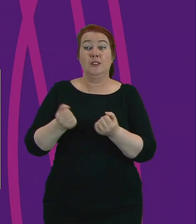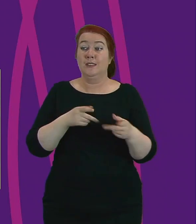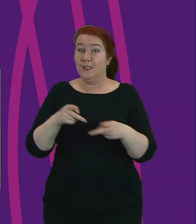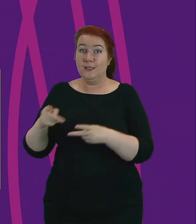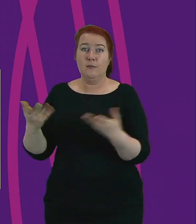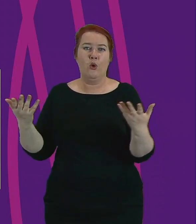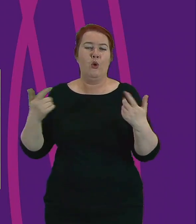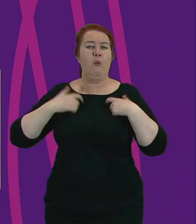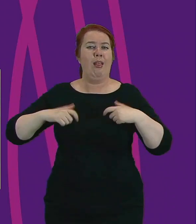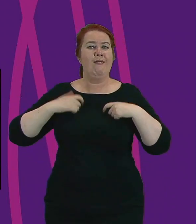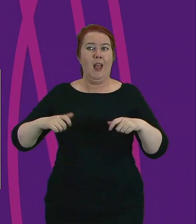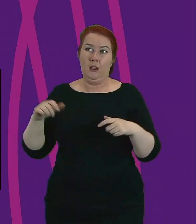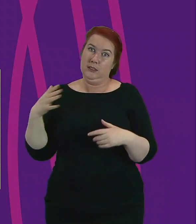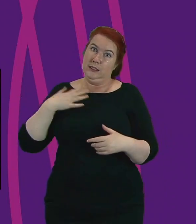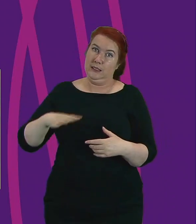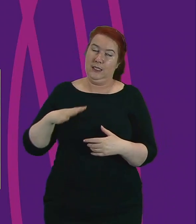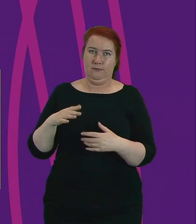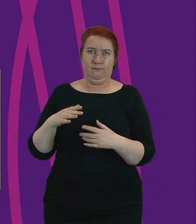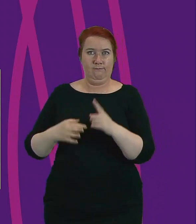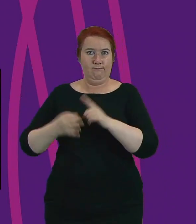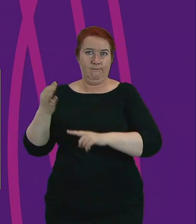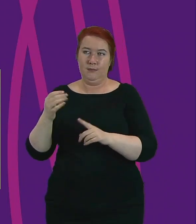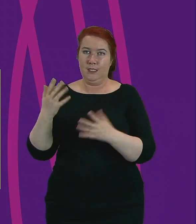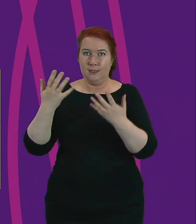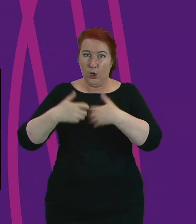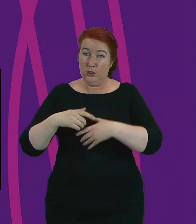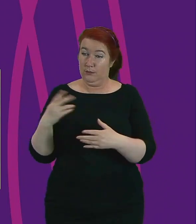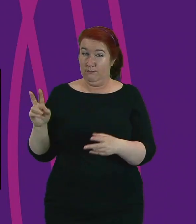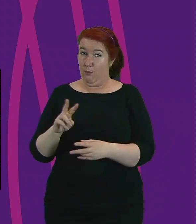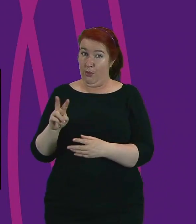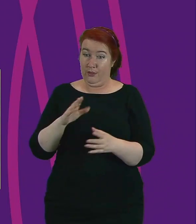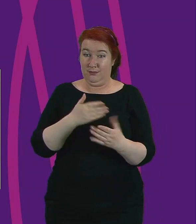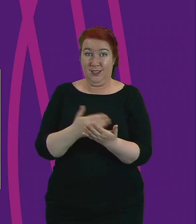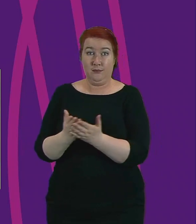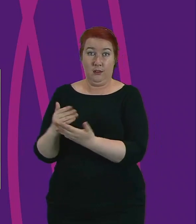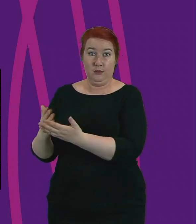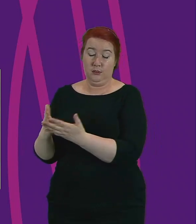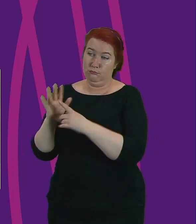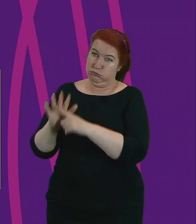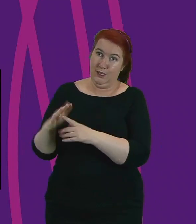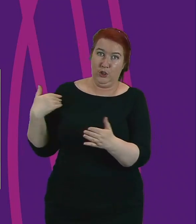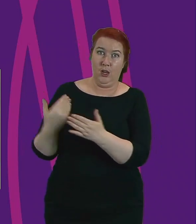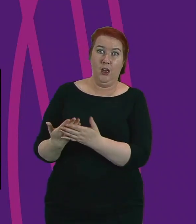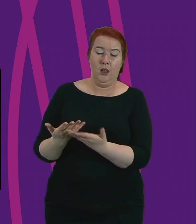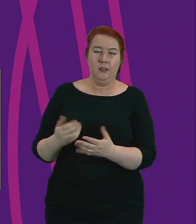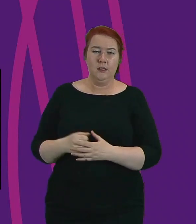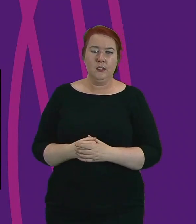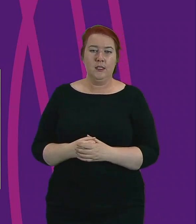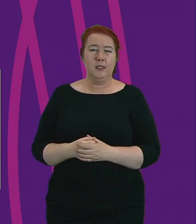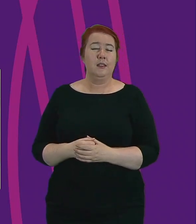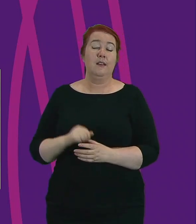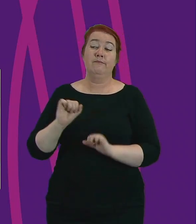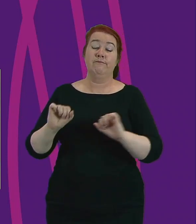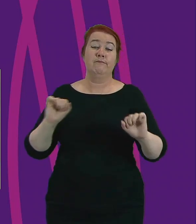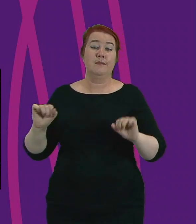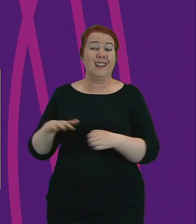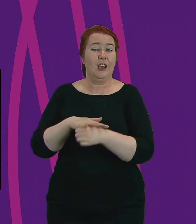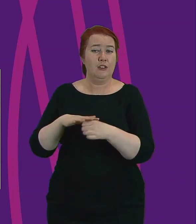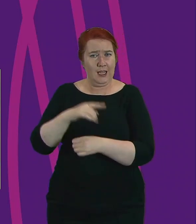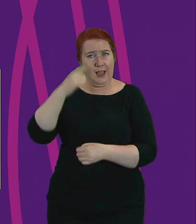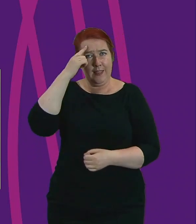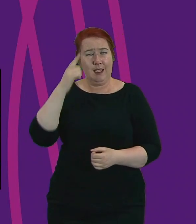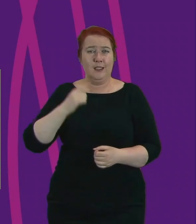system, both of which have been under pressure throughout the COVID pandemic. For all these portfolios and more, I think the Scottish Government have been content